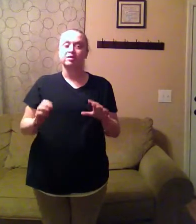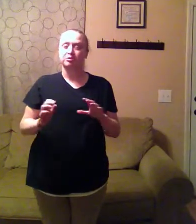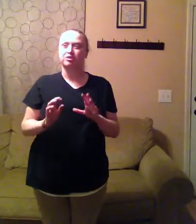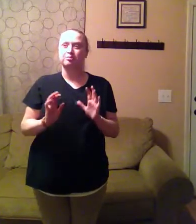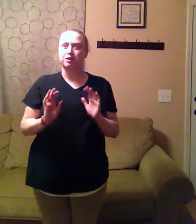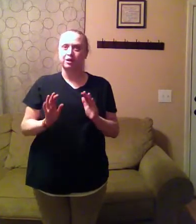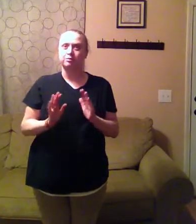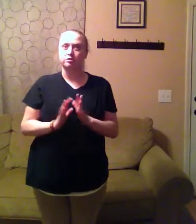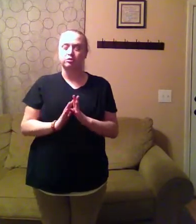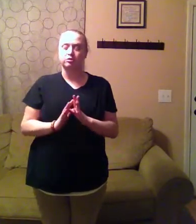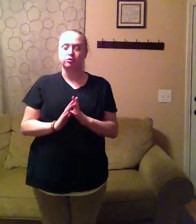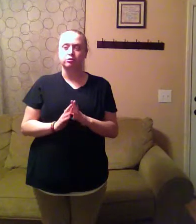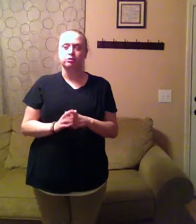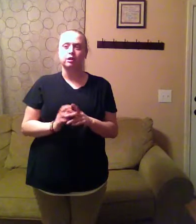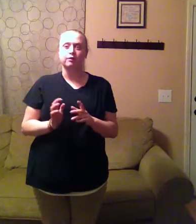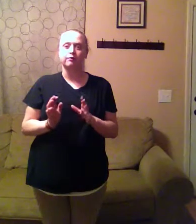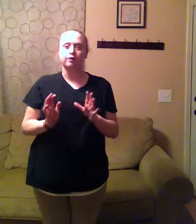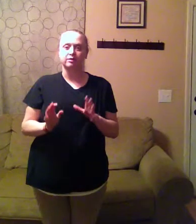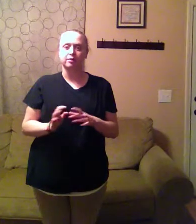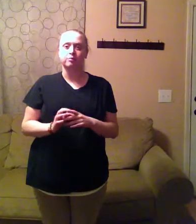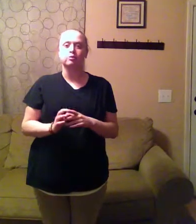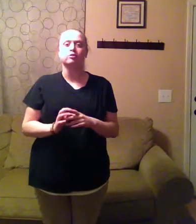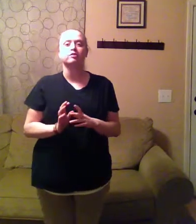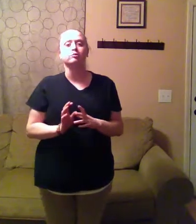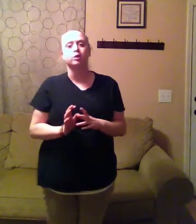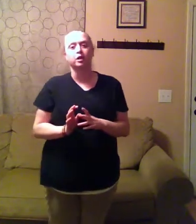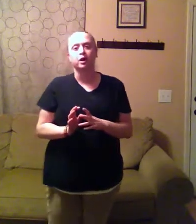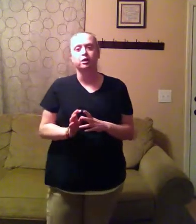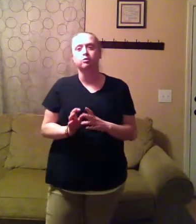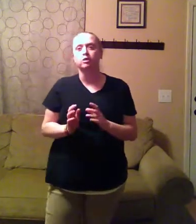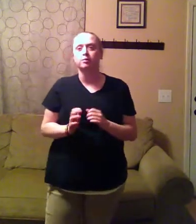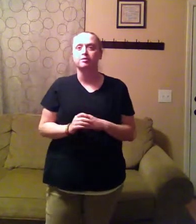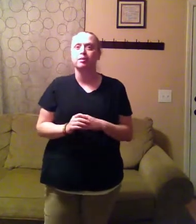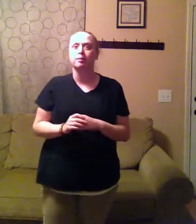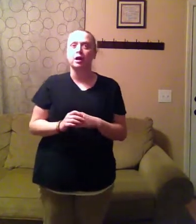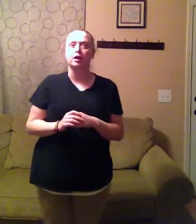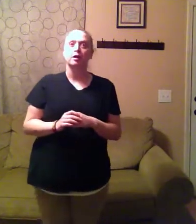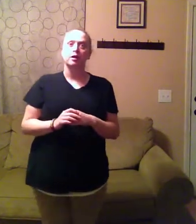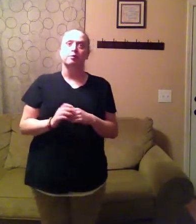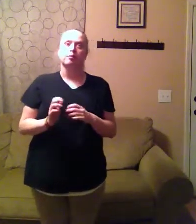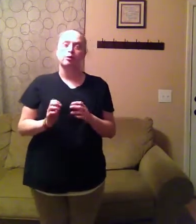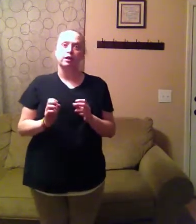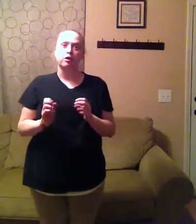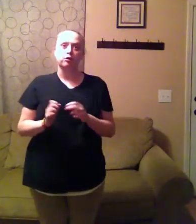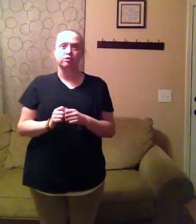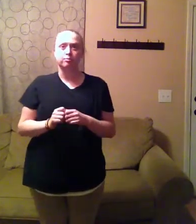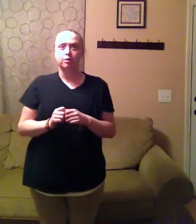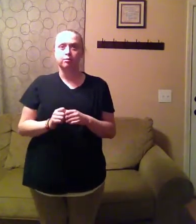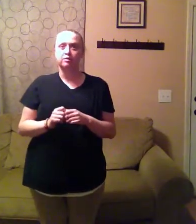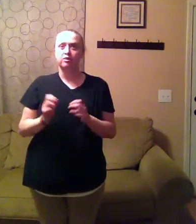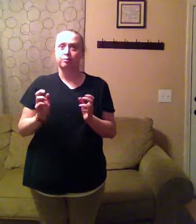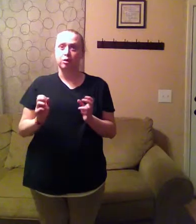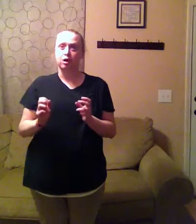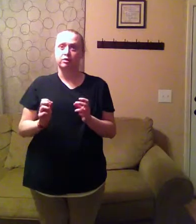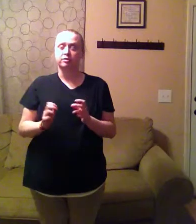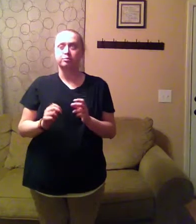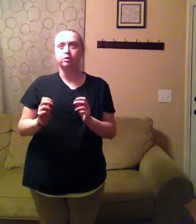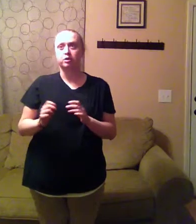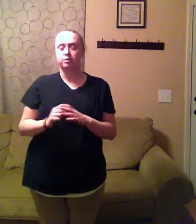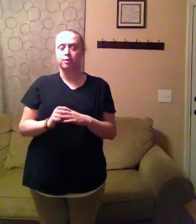are just plain absurd too. Like, for example, there's this one guy who claims that by building calculus problems out of blocks and blowing them up